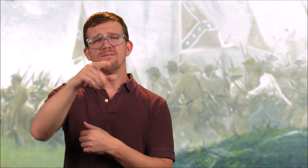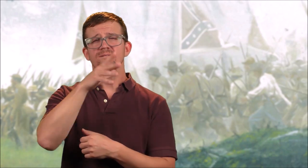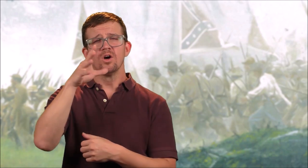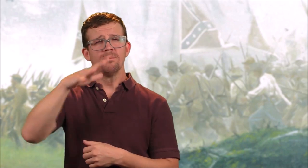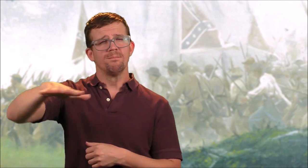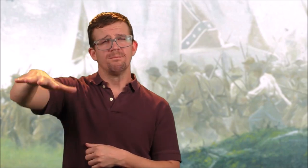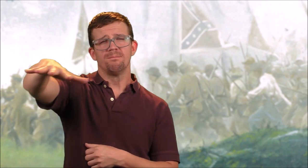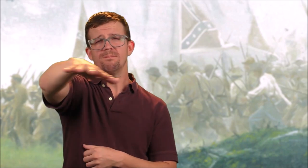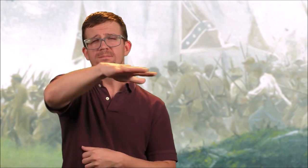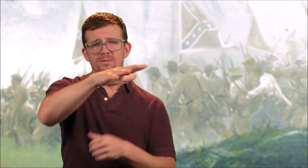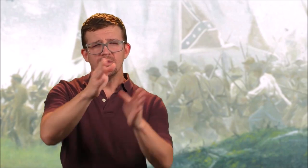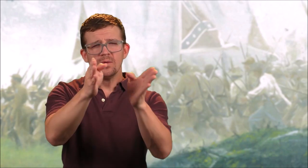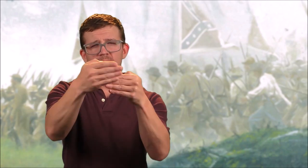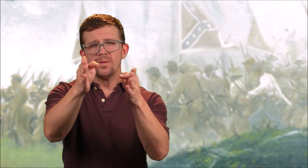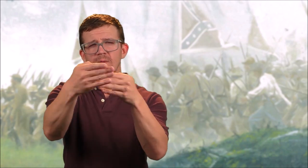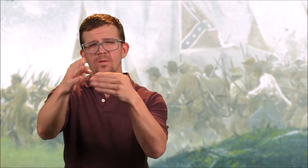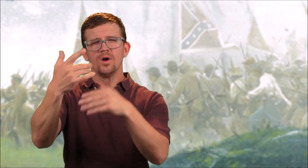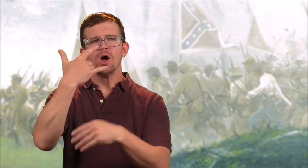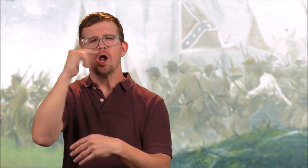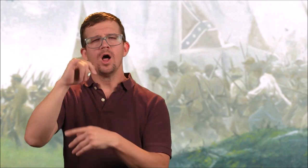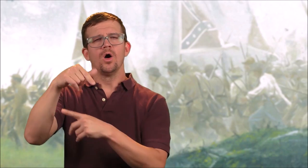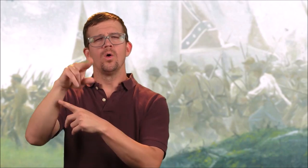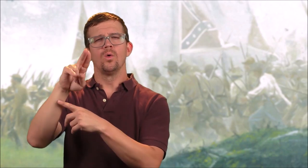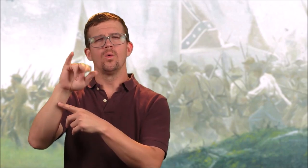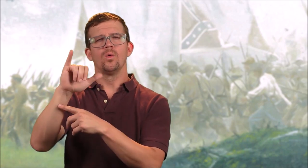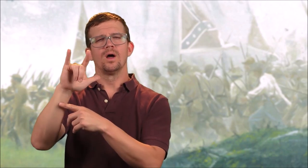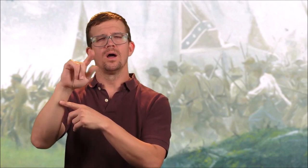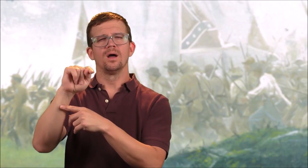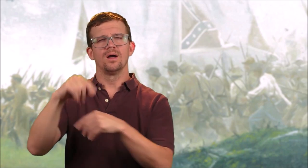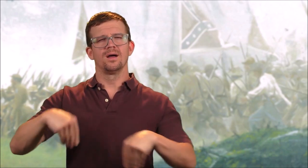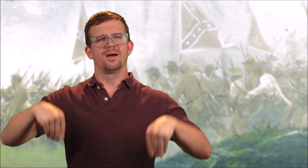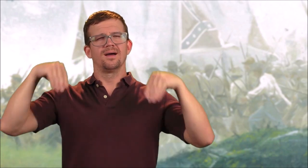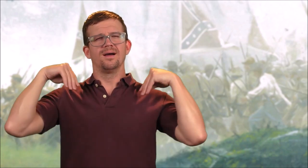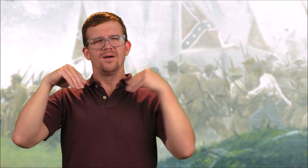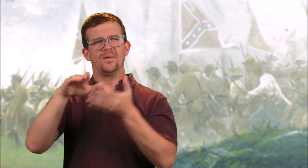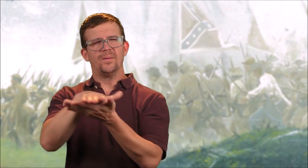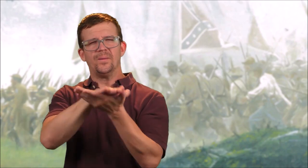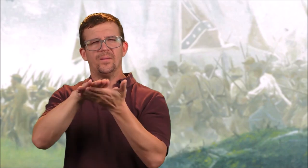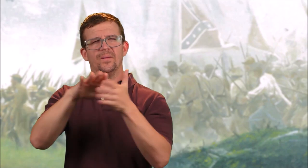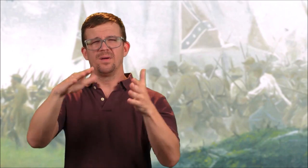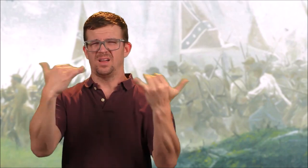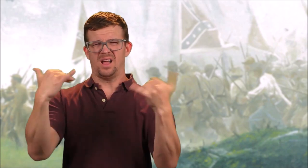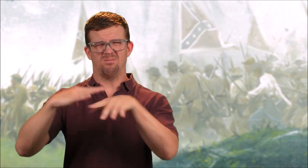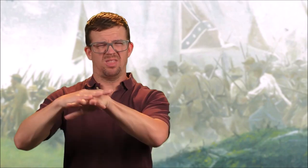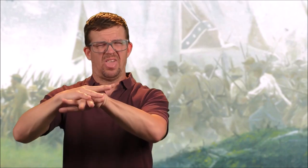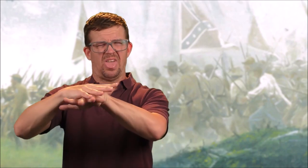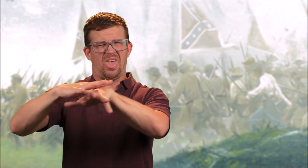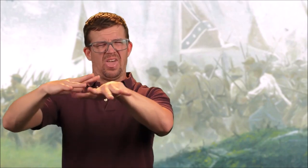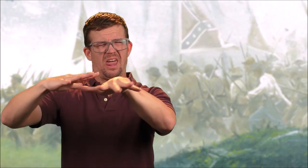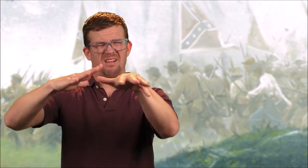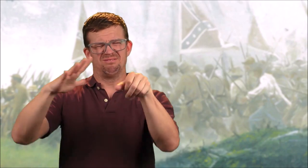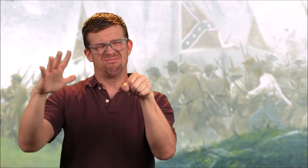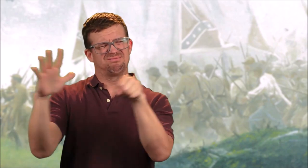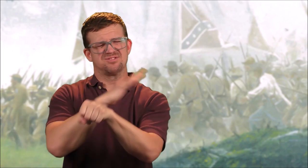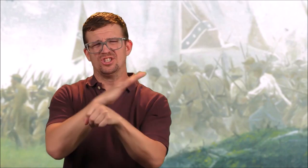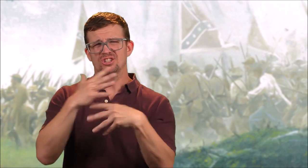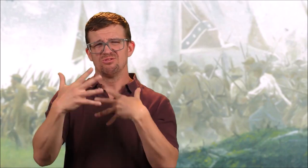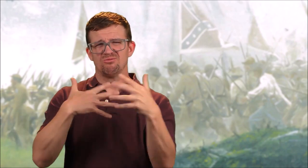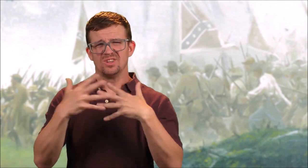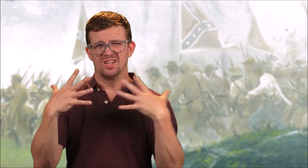What had once been a patchwork quilt of tidy farms and fields was now a swarming mass of